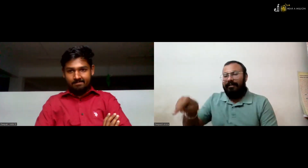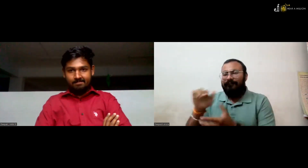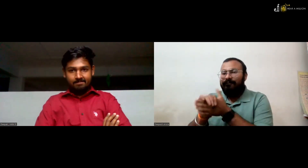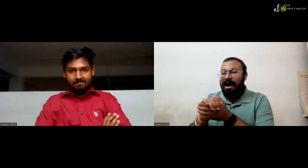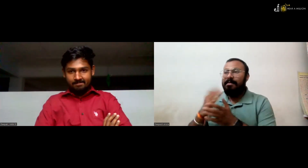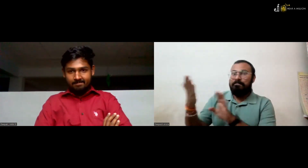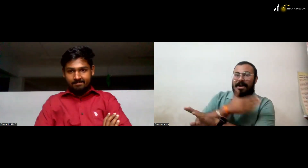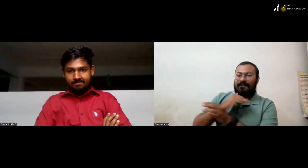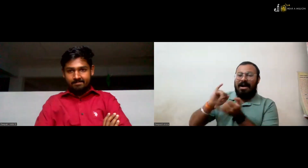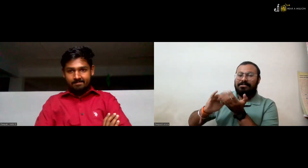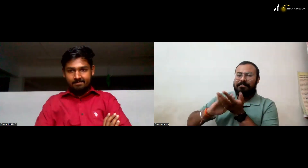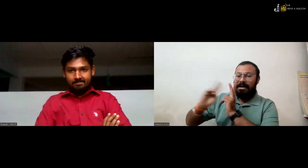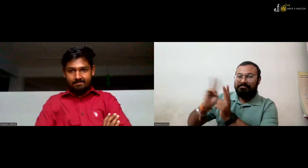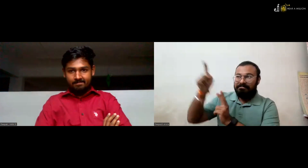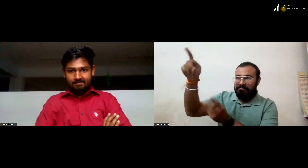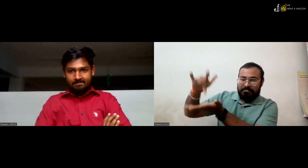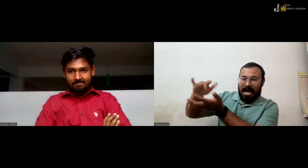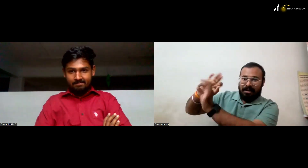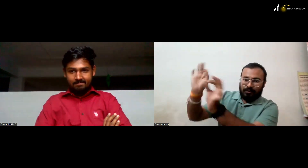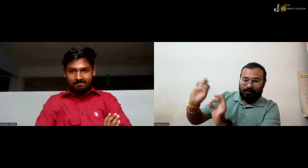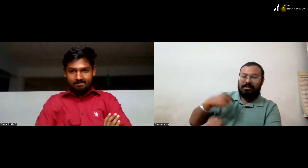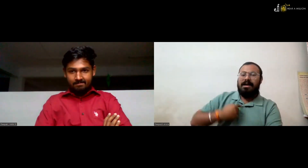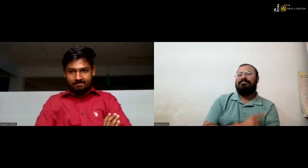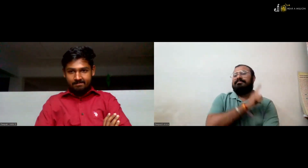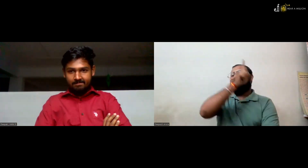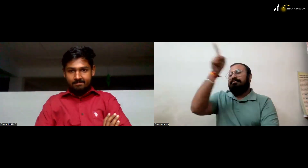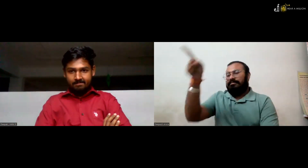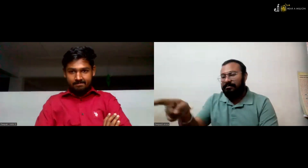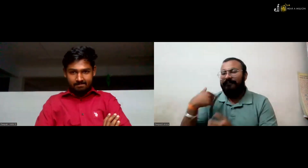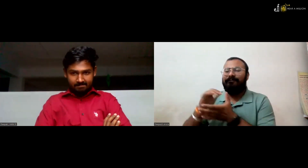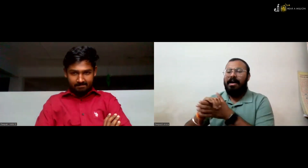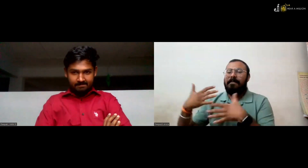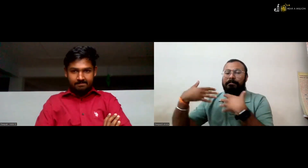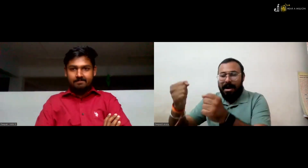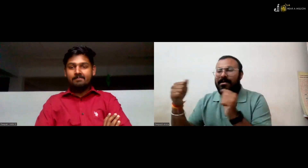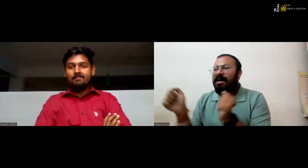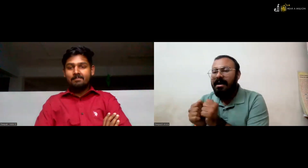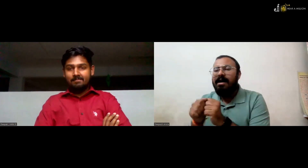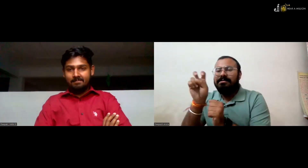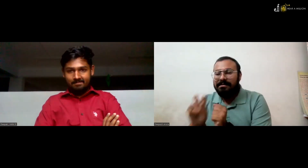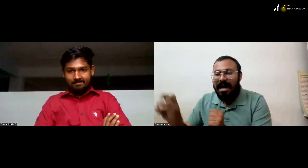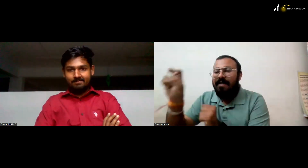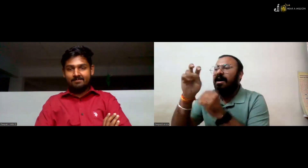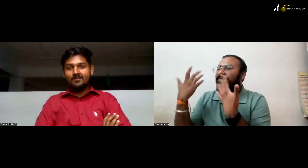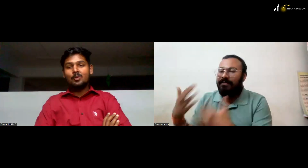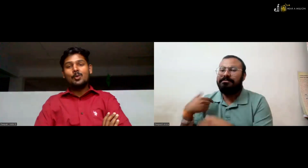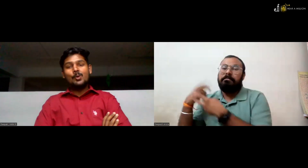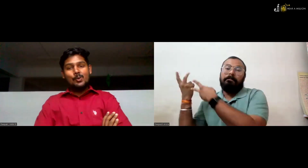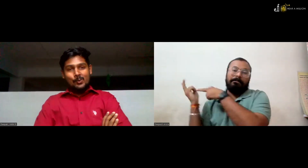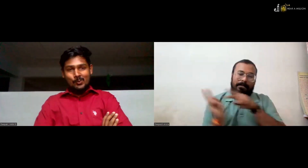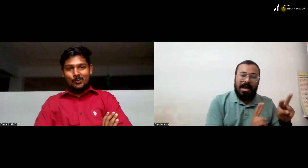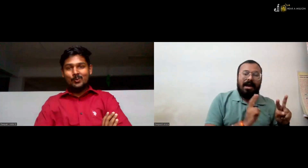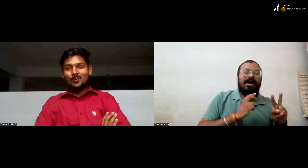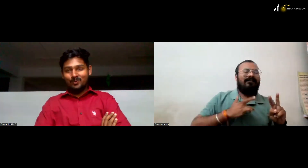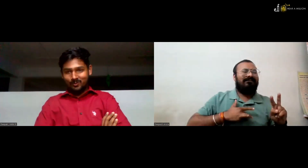the location. Like I traveled for 8 hours alone, and then I used to ask my family members to pick